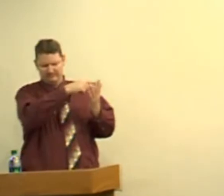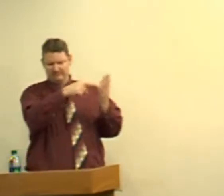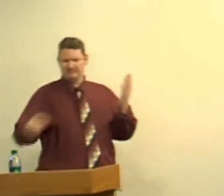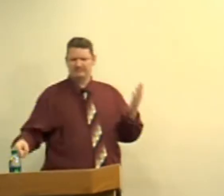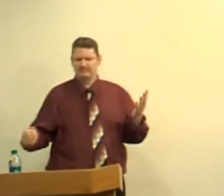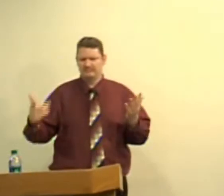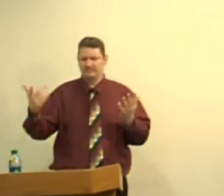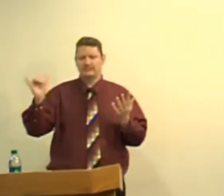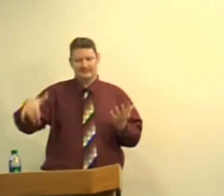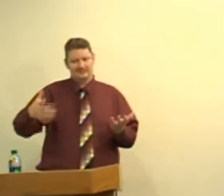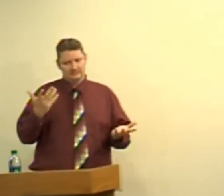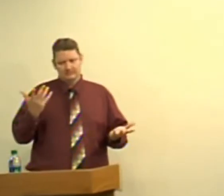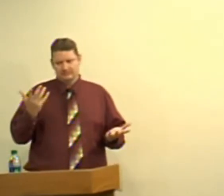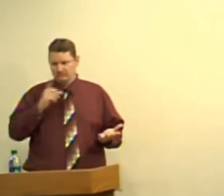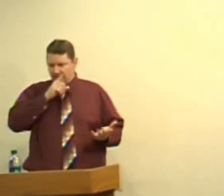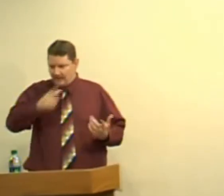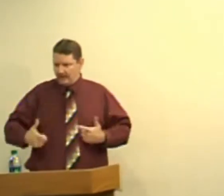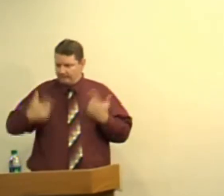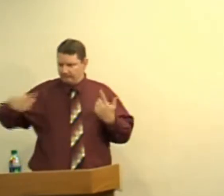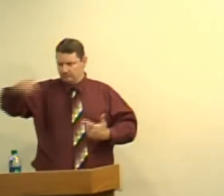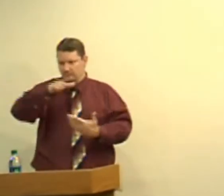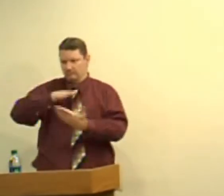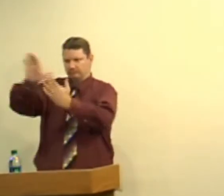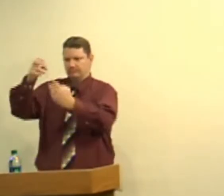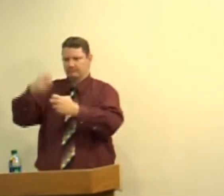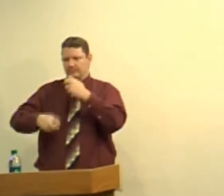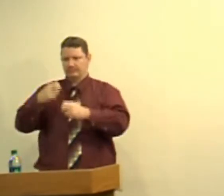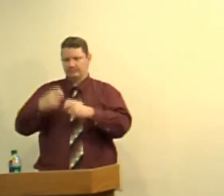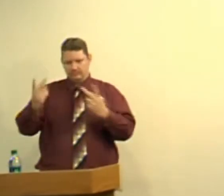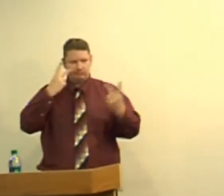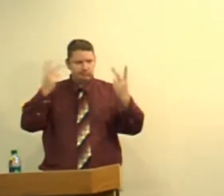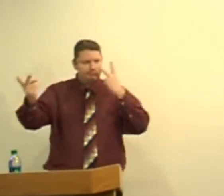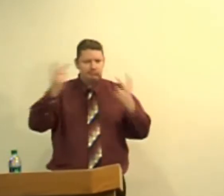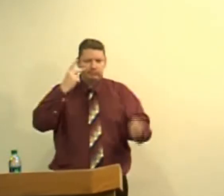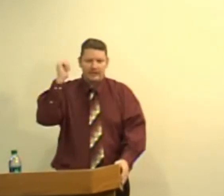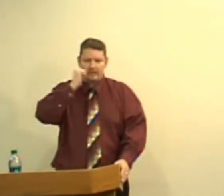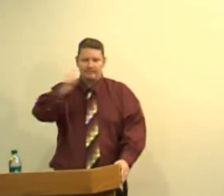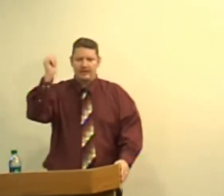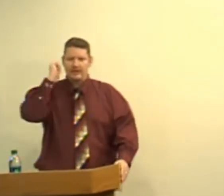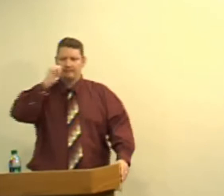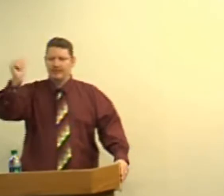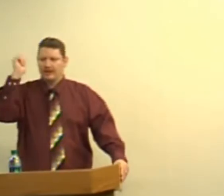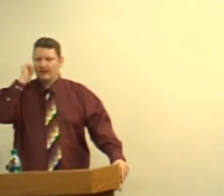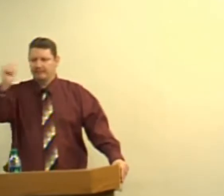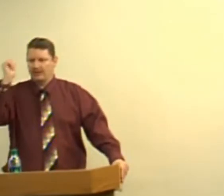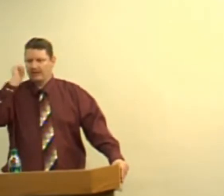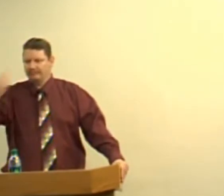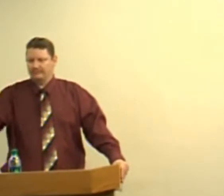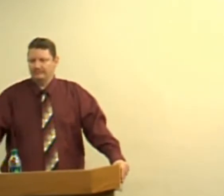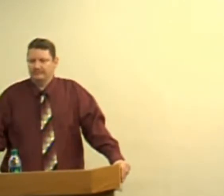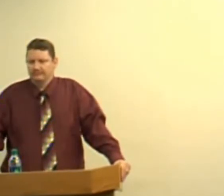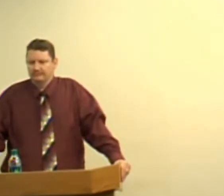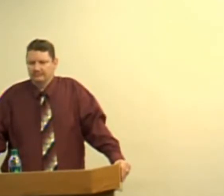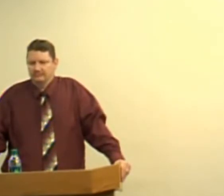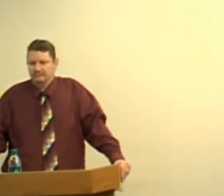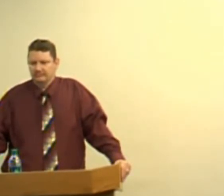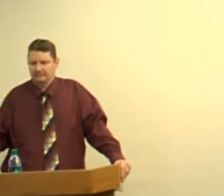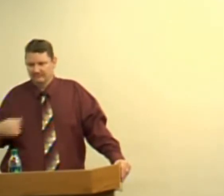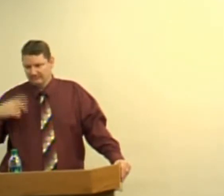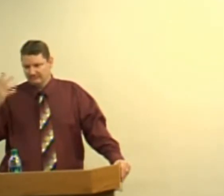So there is discussion in here, in life. And remember that in our lives, every day we will face challenges, we will